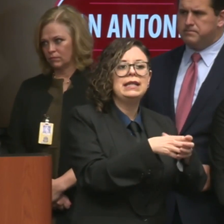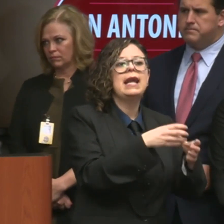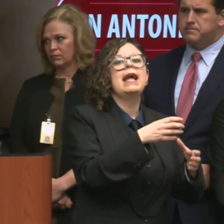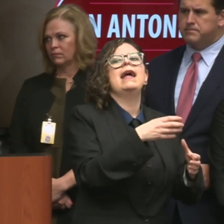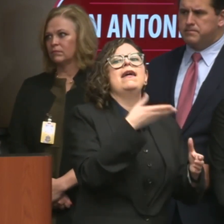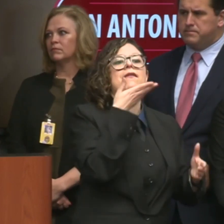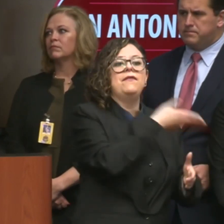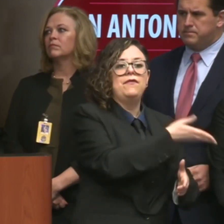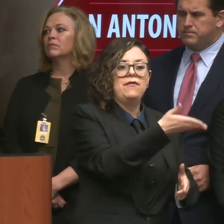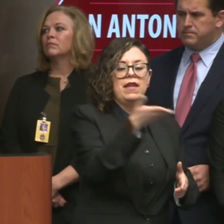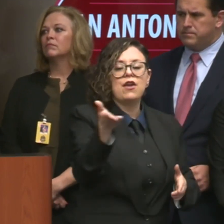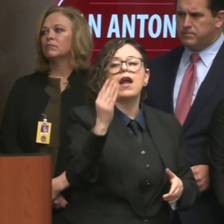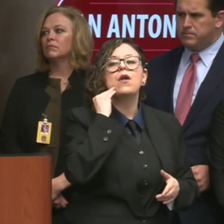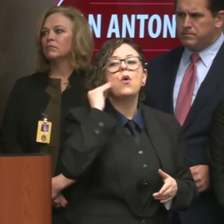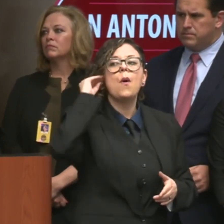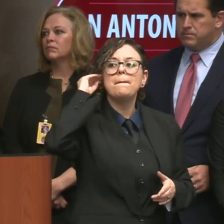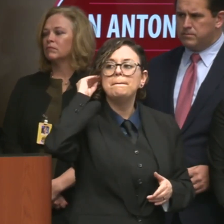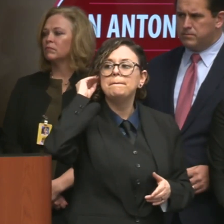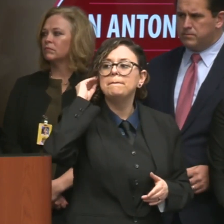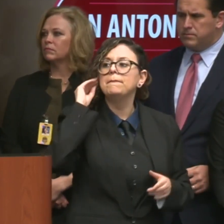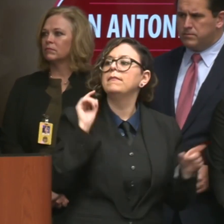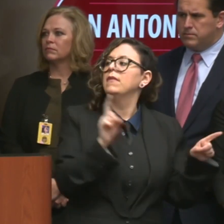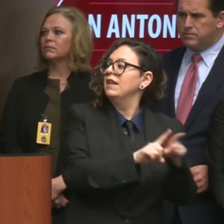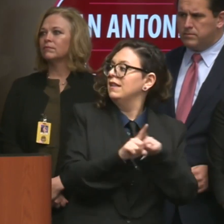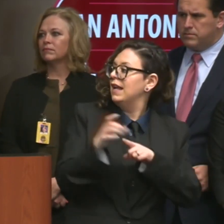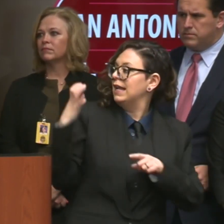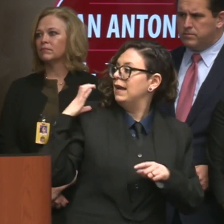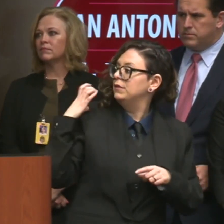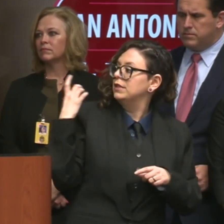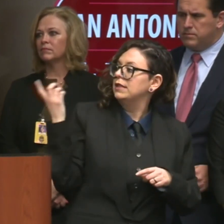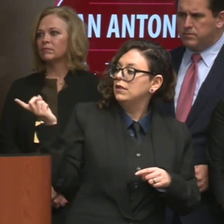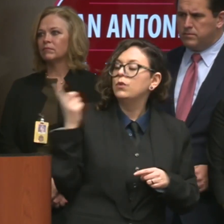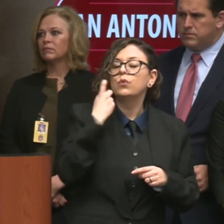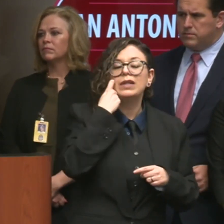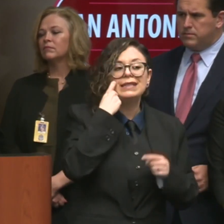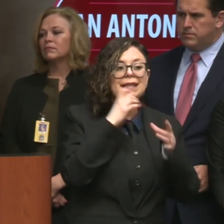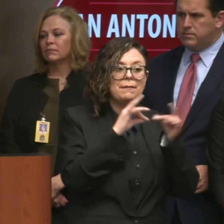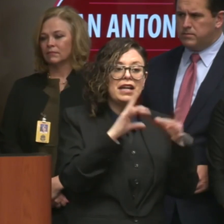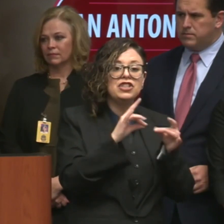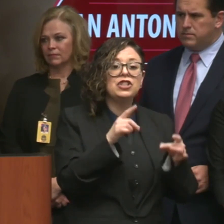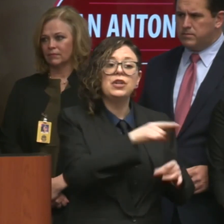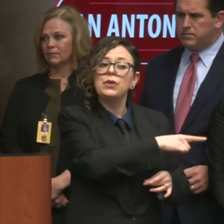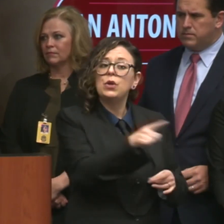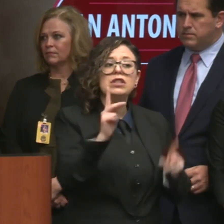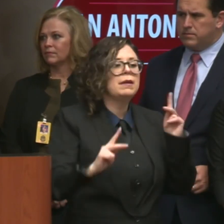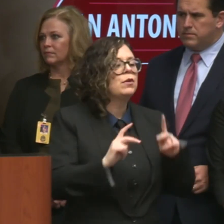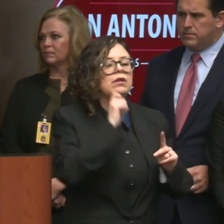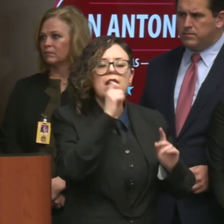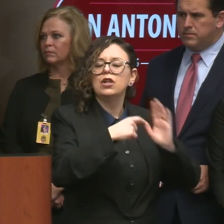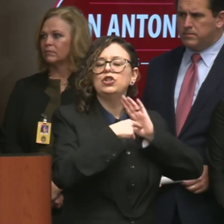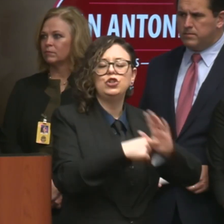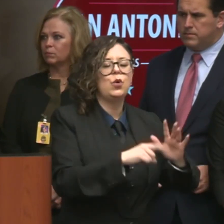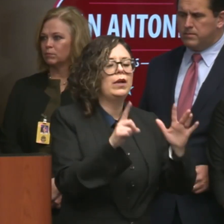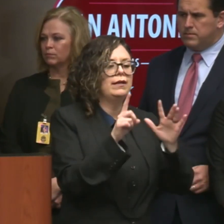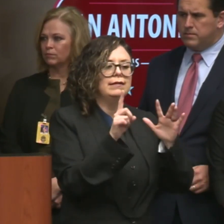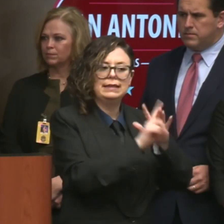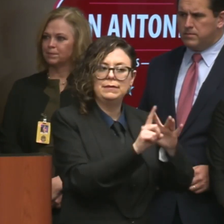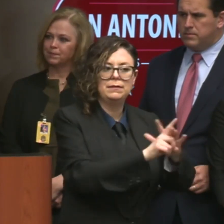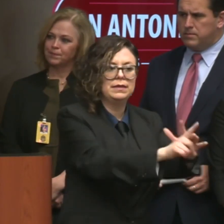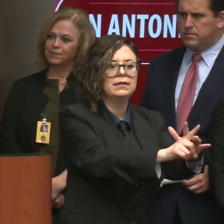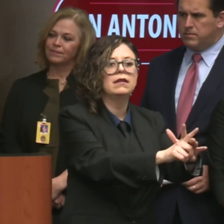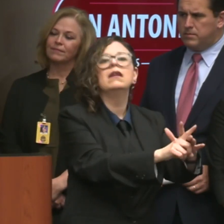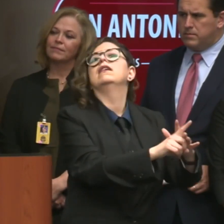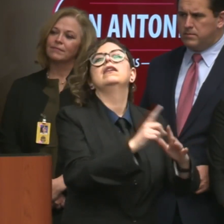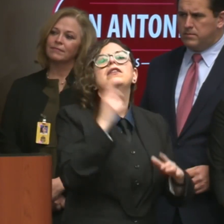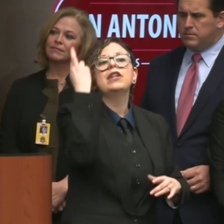home. Like Captain McQuiston had alluded earlier, these are asymptomatic folks. The primary driver for